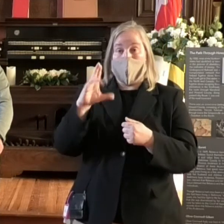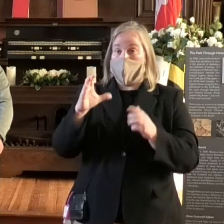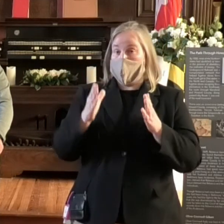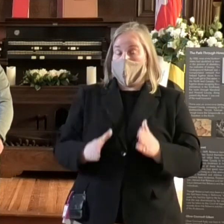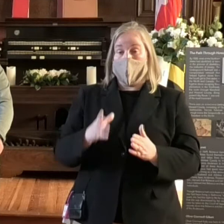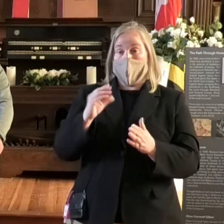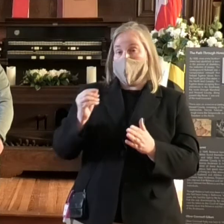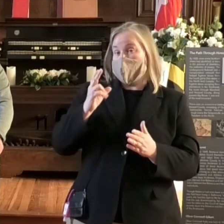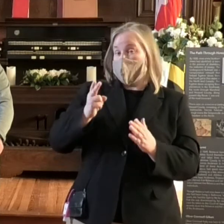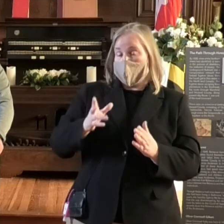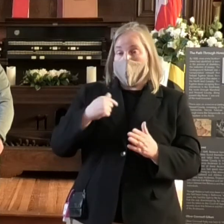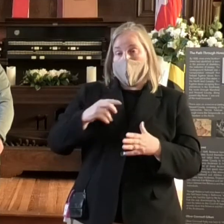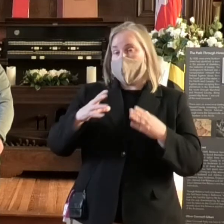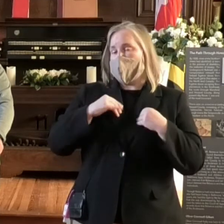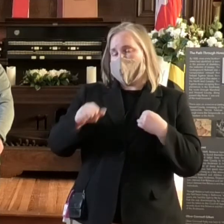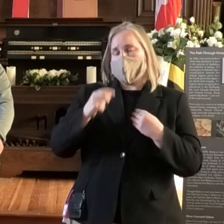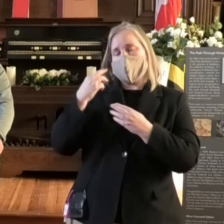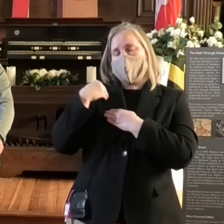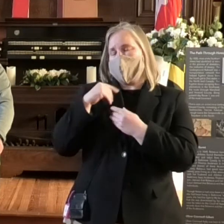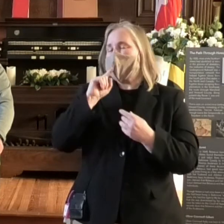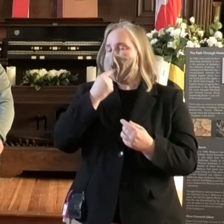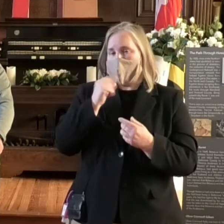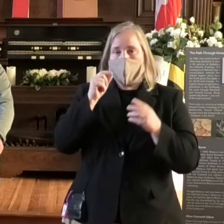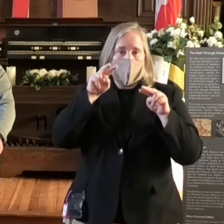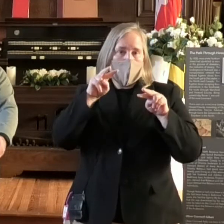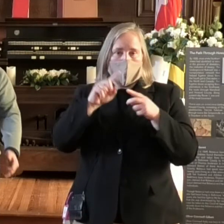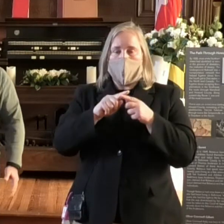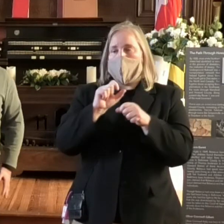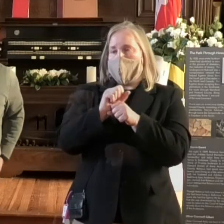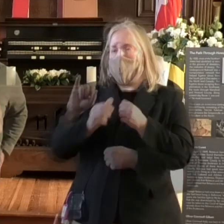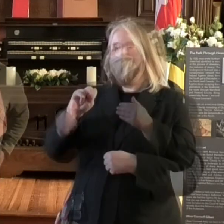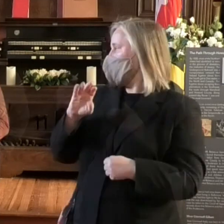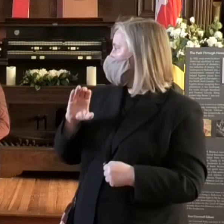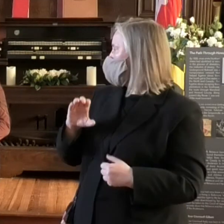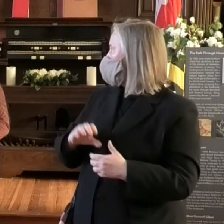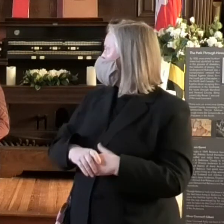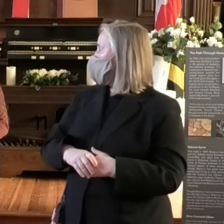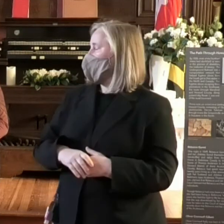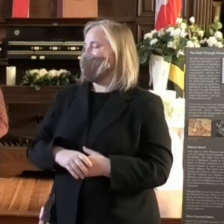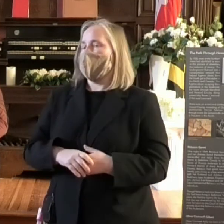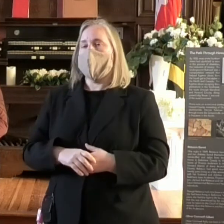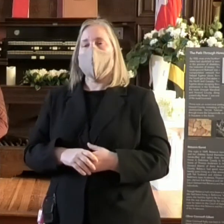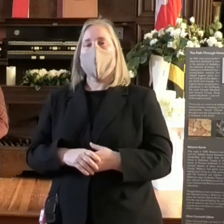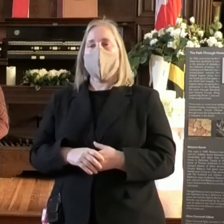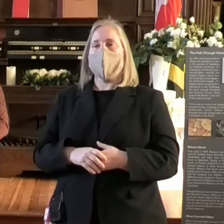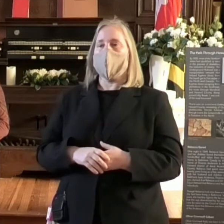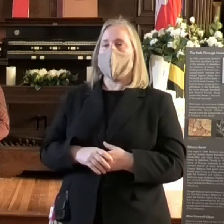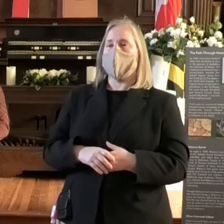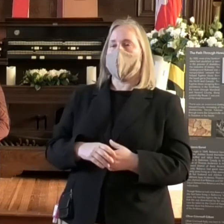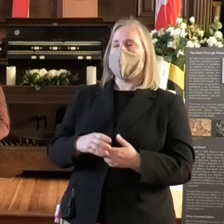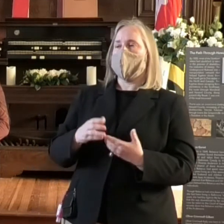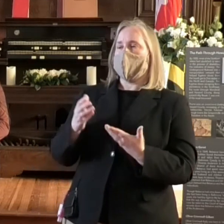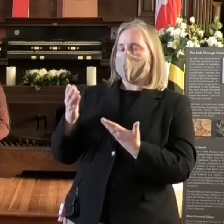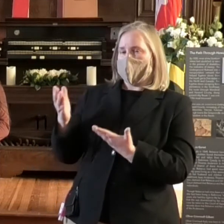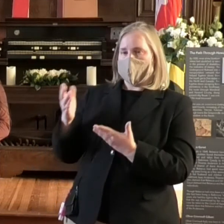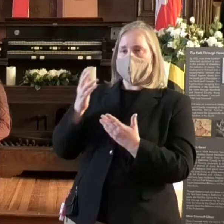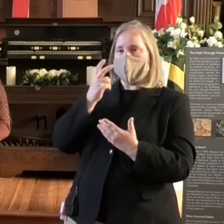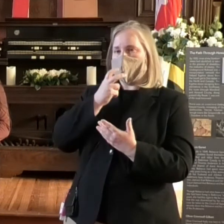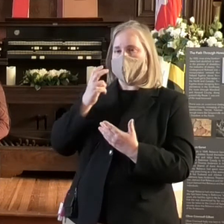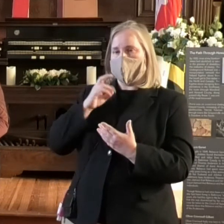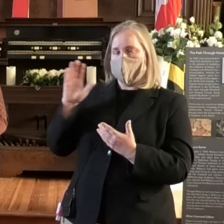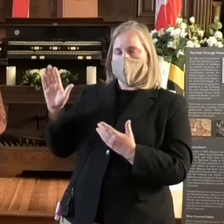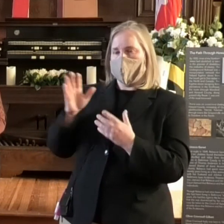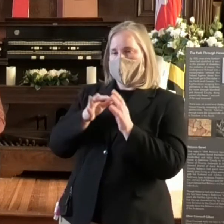responsibility seriously and look forward to the work ahead. Thank you. Yat A, Annie Bigay Ald Yanishya,